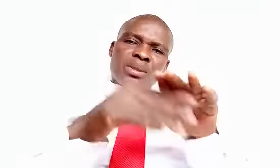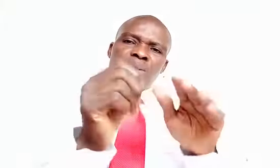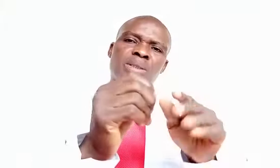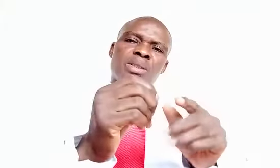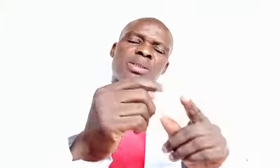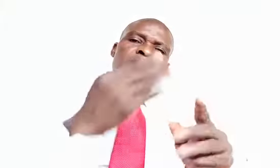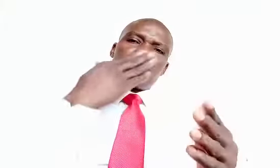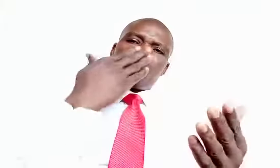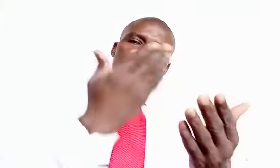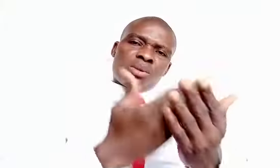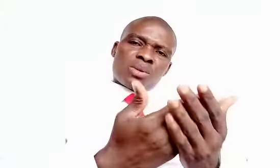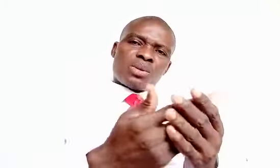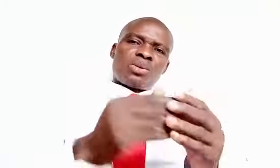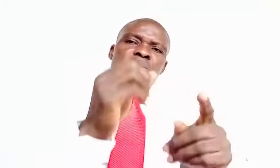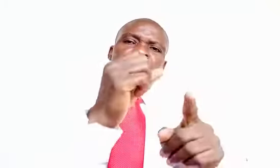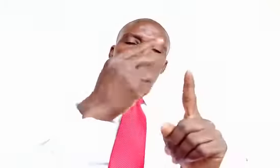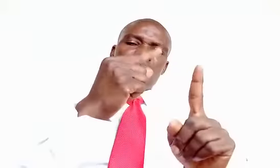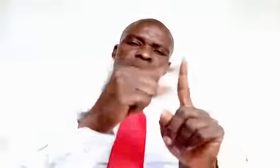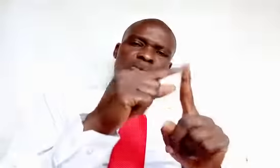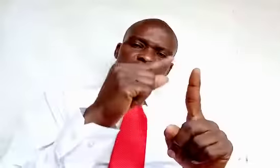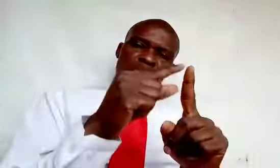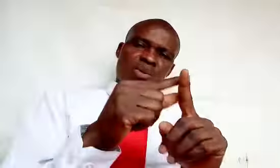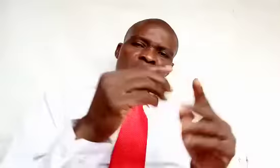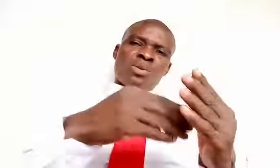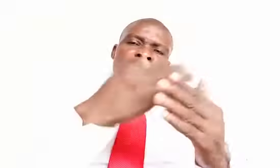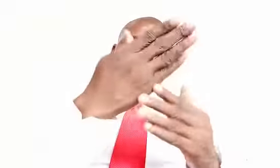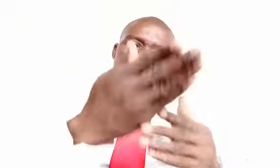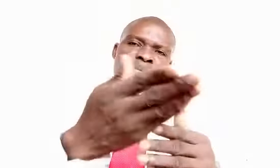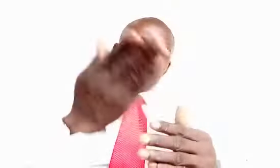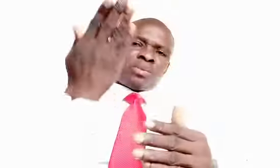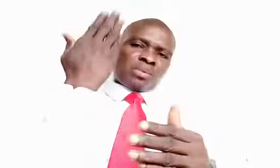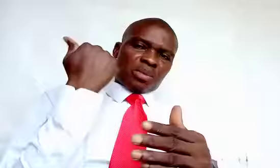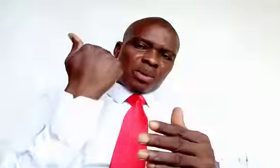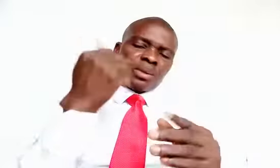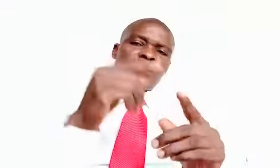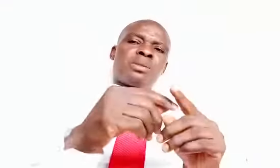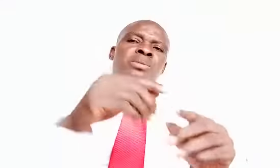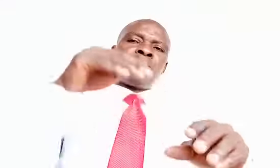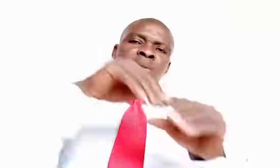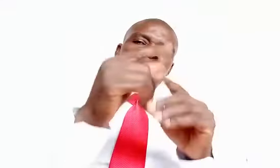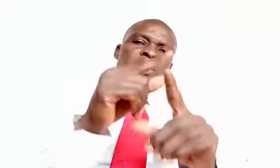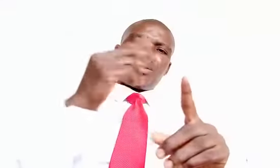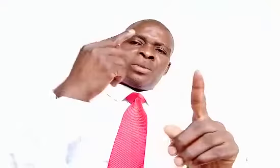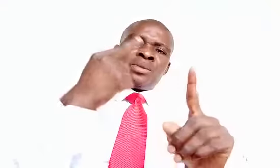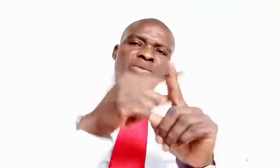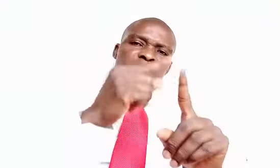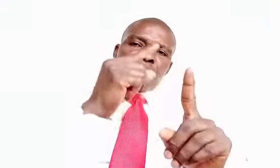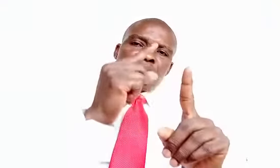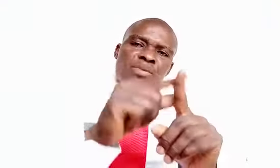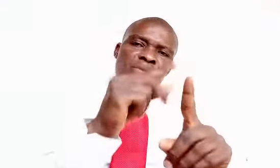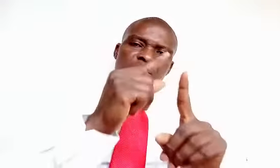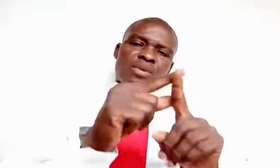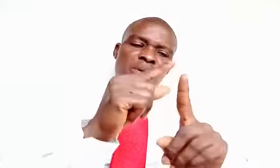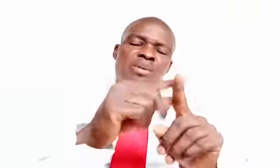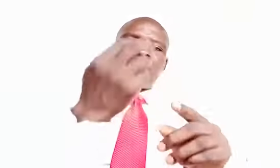plus past participle. The be form of the verb that are mostly used in passive voice are